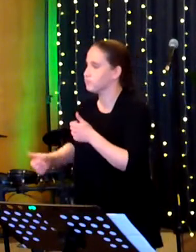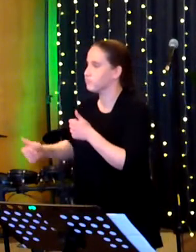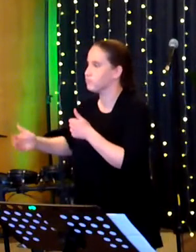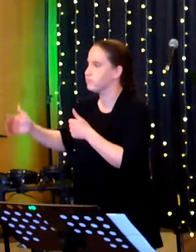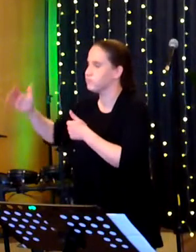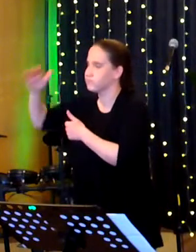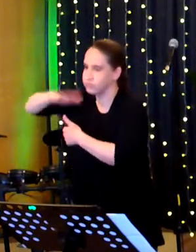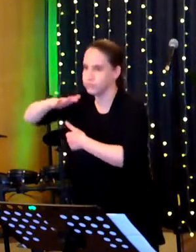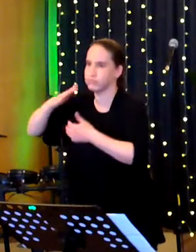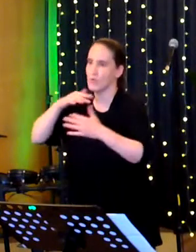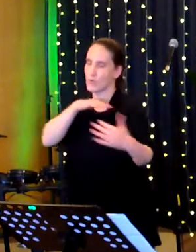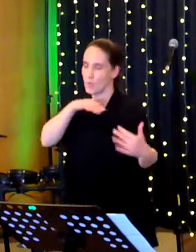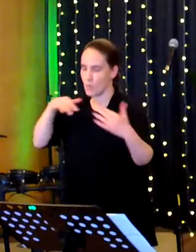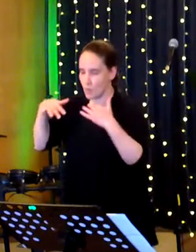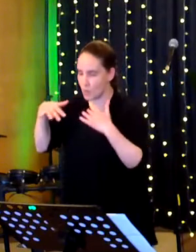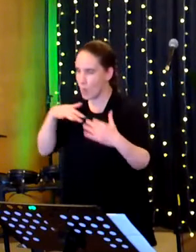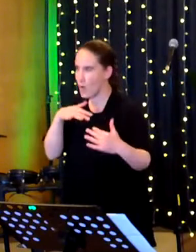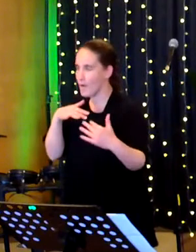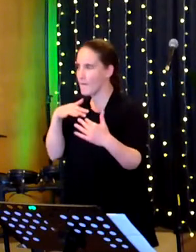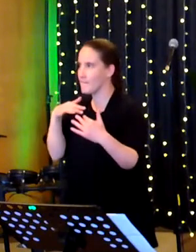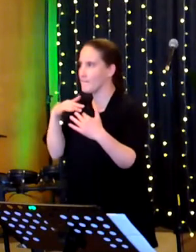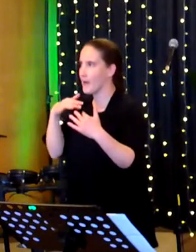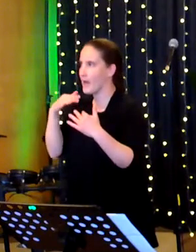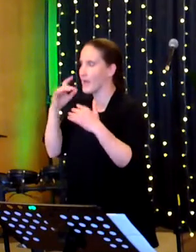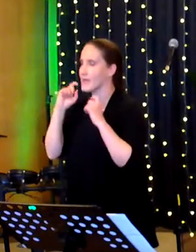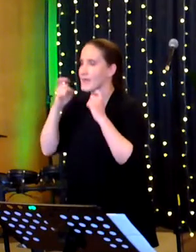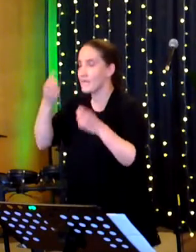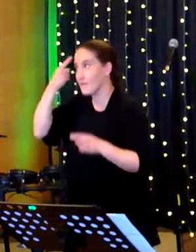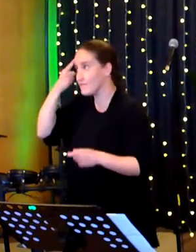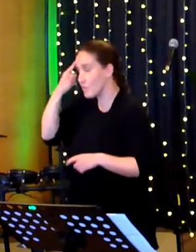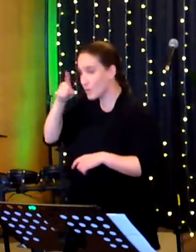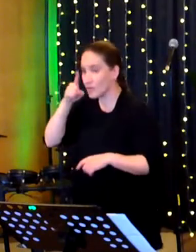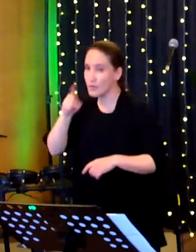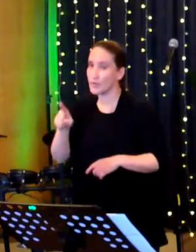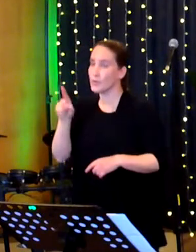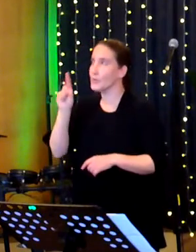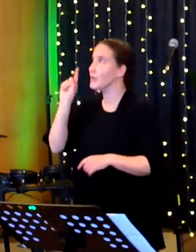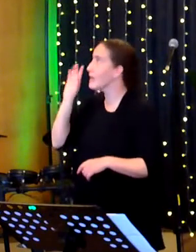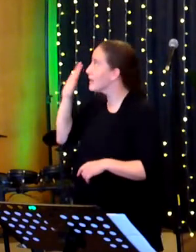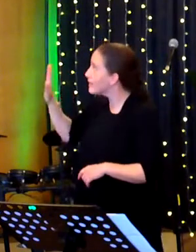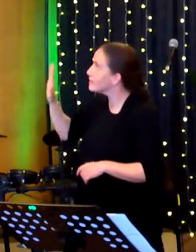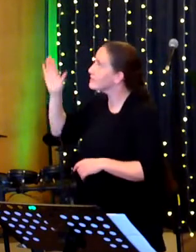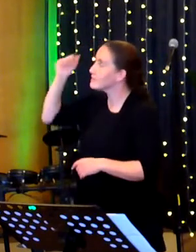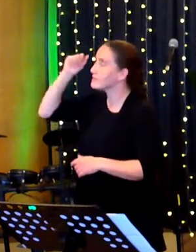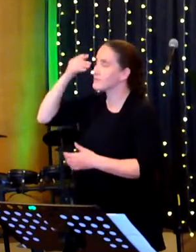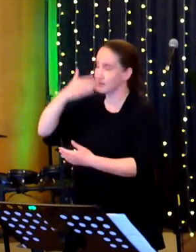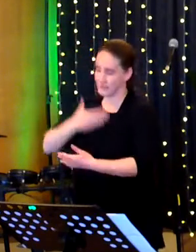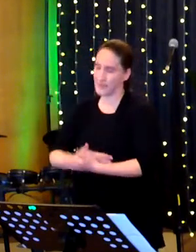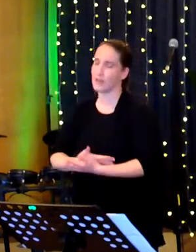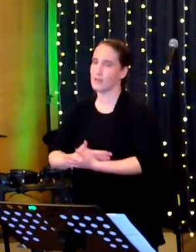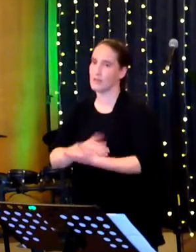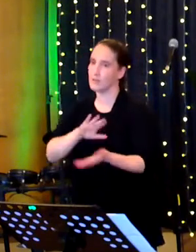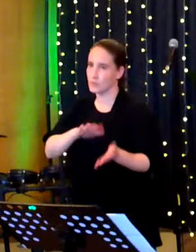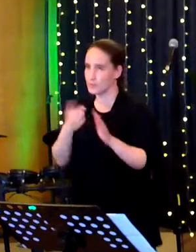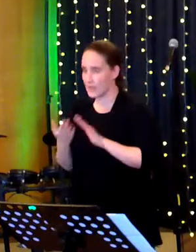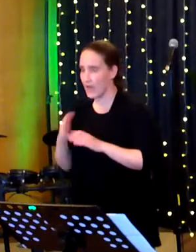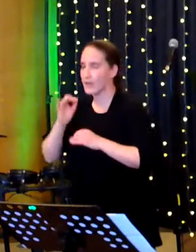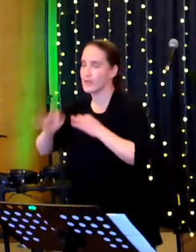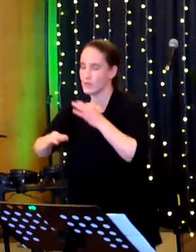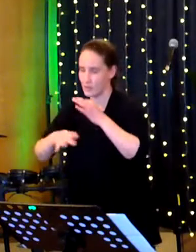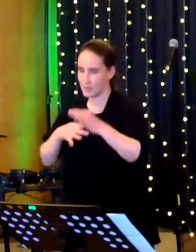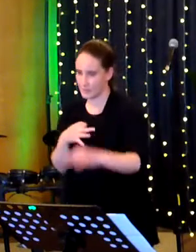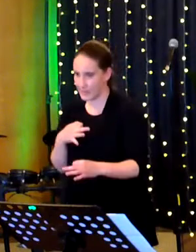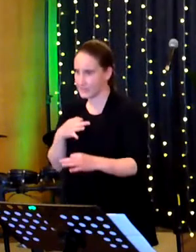he is still working behind the scenes to do the things for you that you can't see, the things that